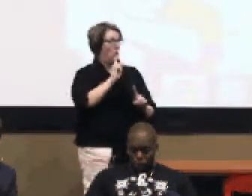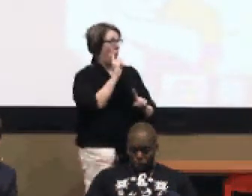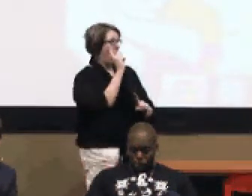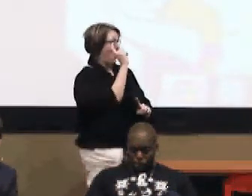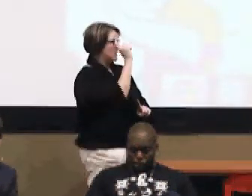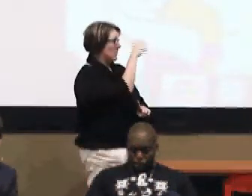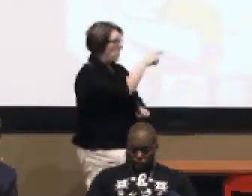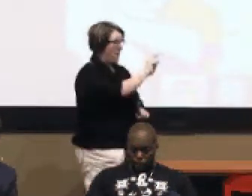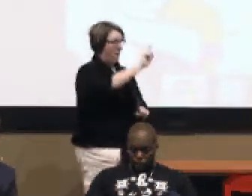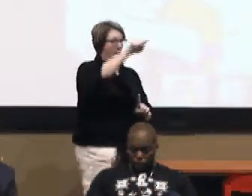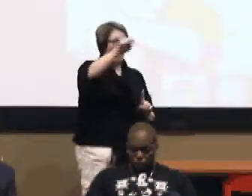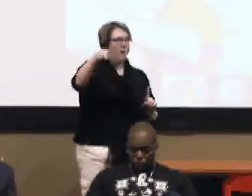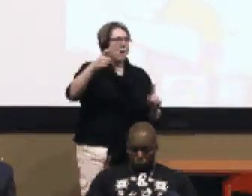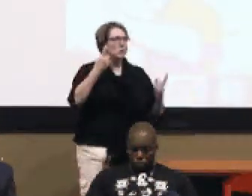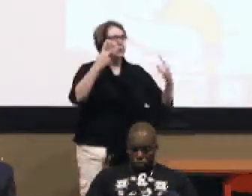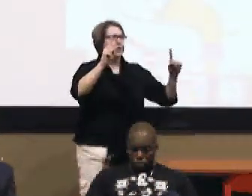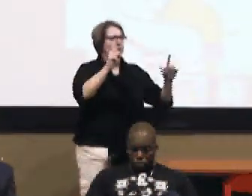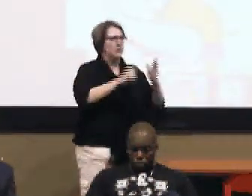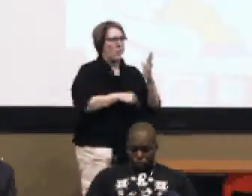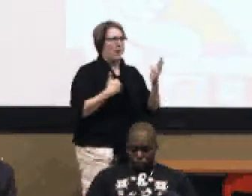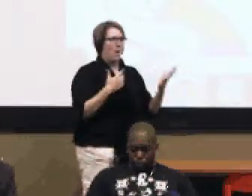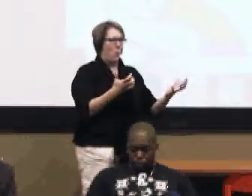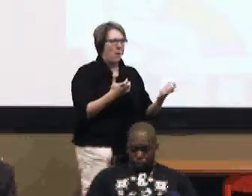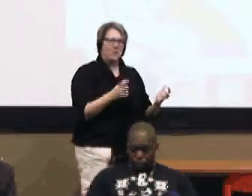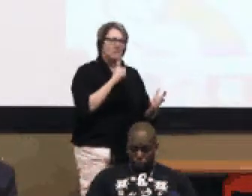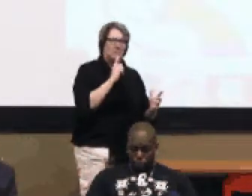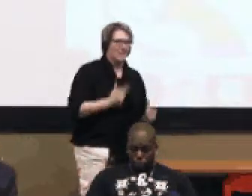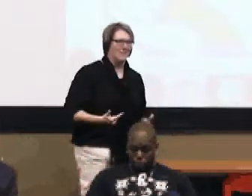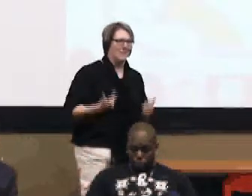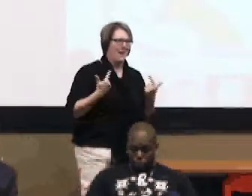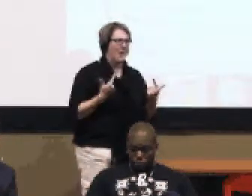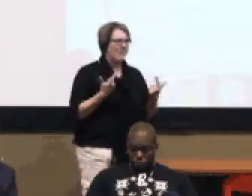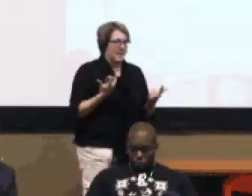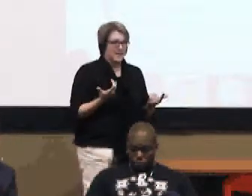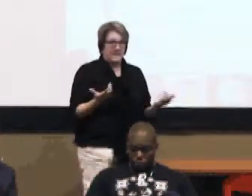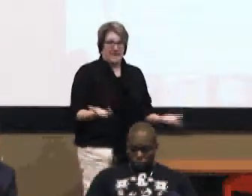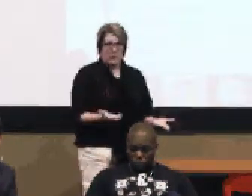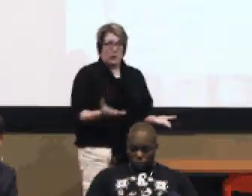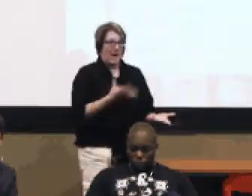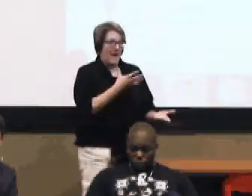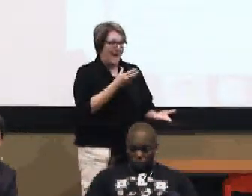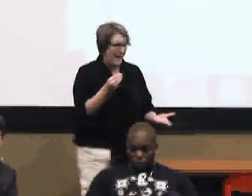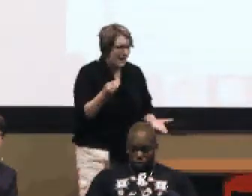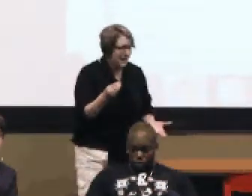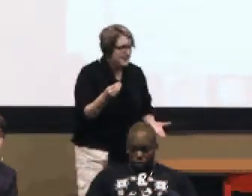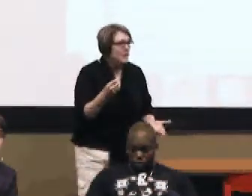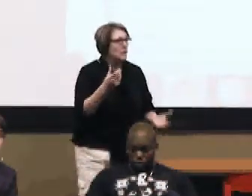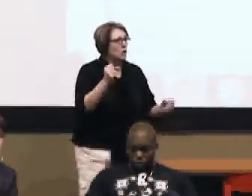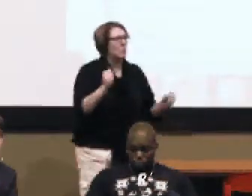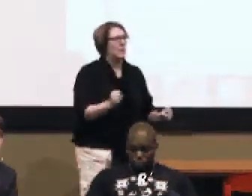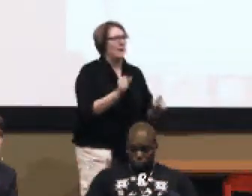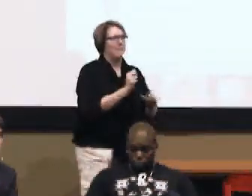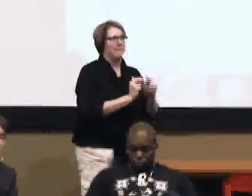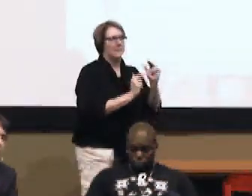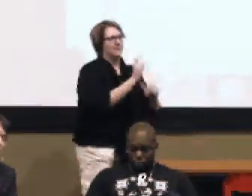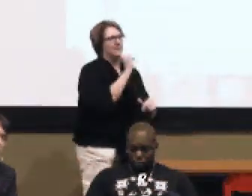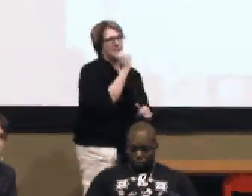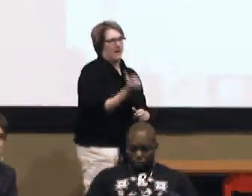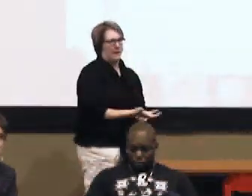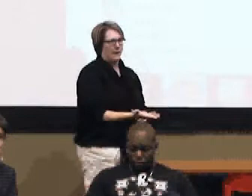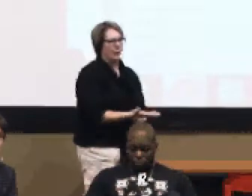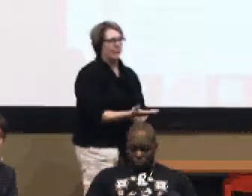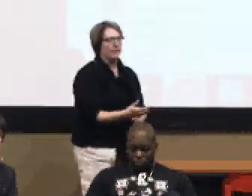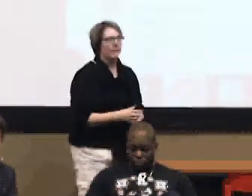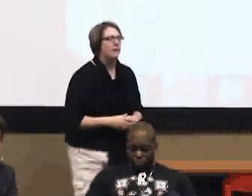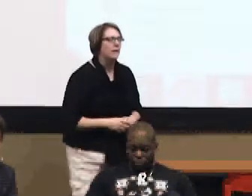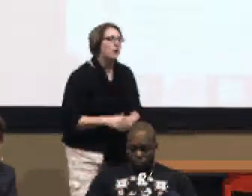order to achieve what I wanted. And in reality, it actually exists here, or you can build it. And in many ways,